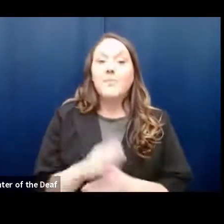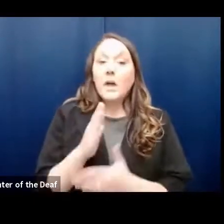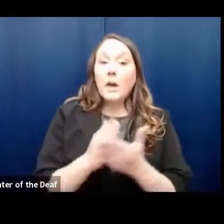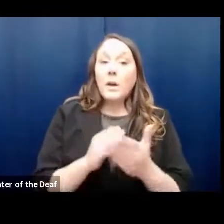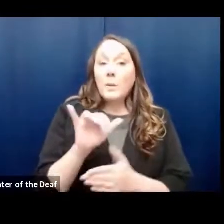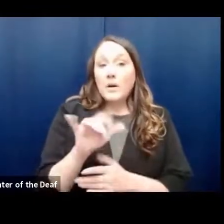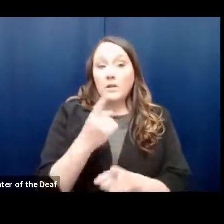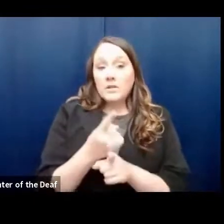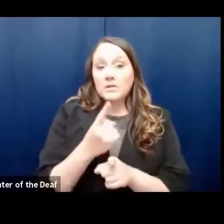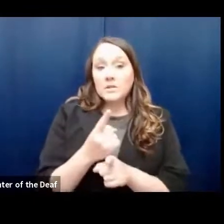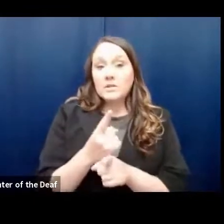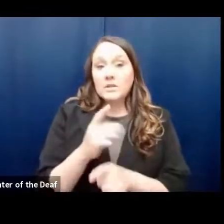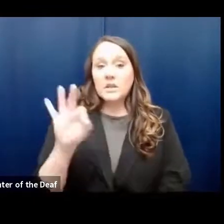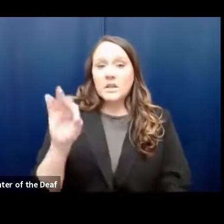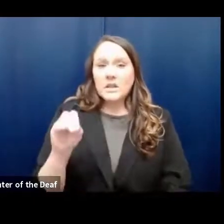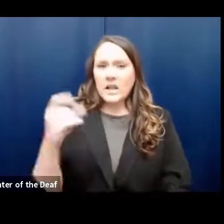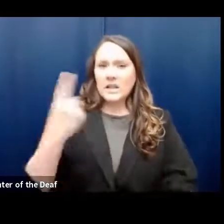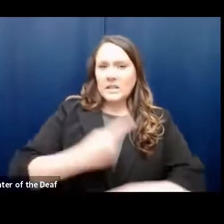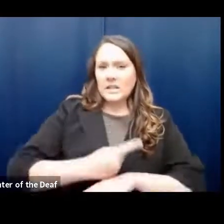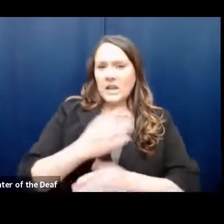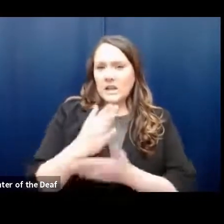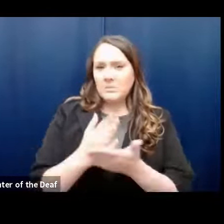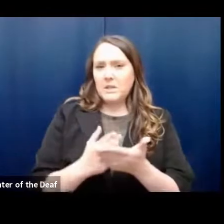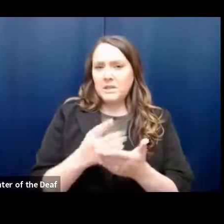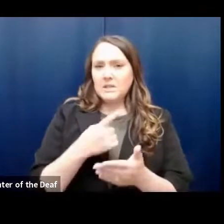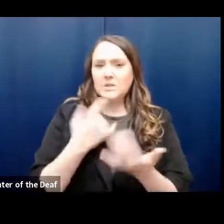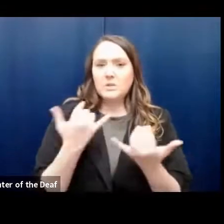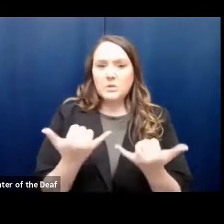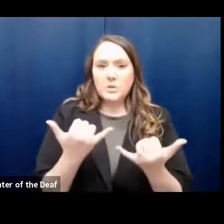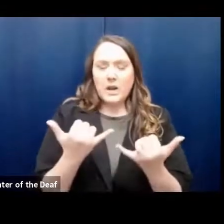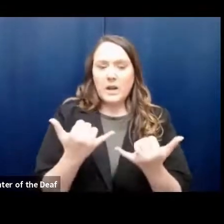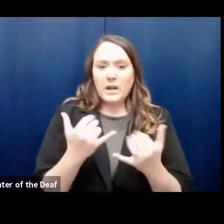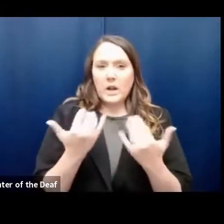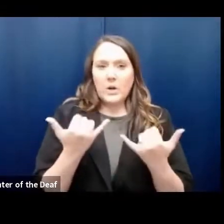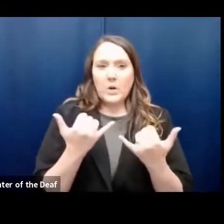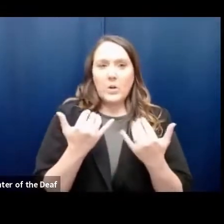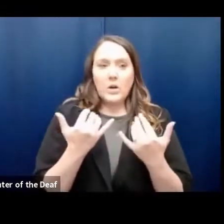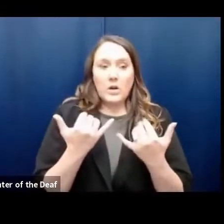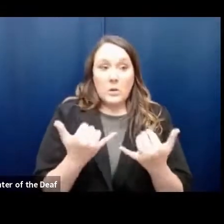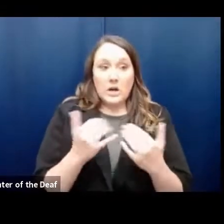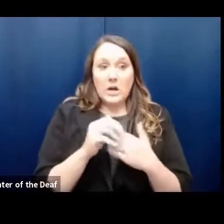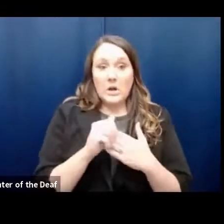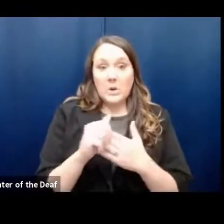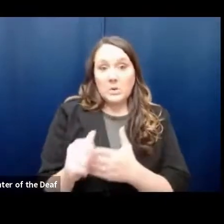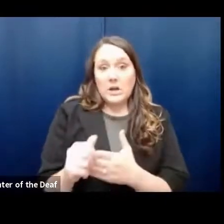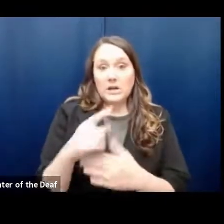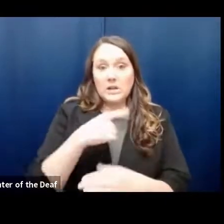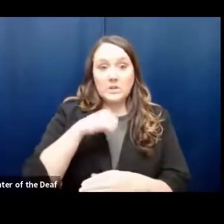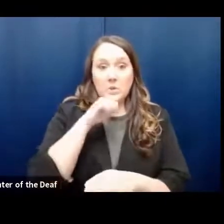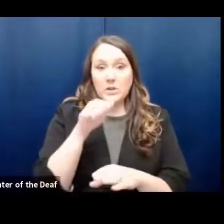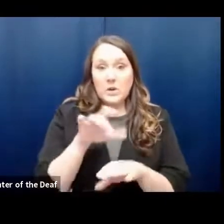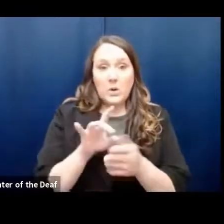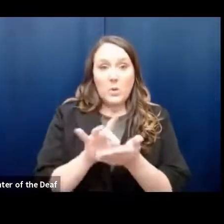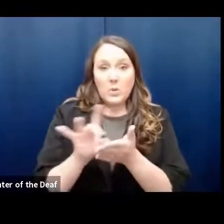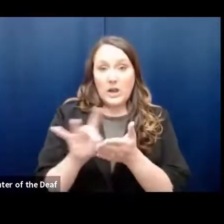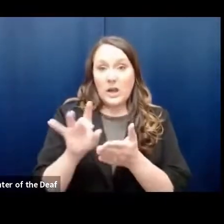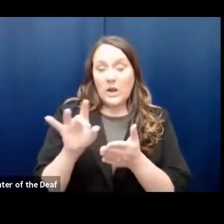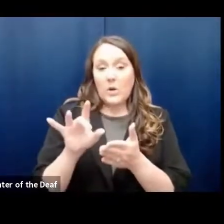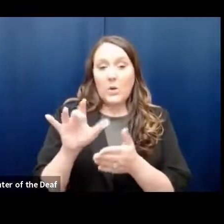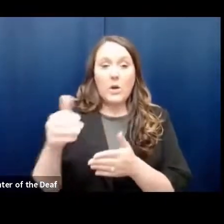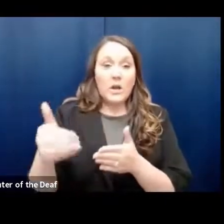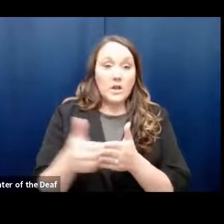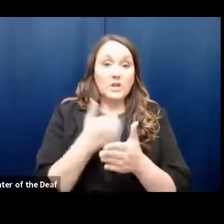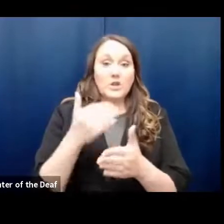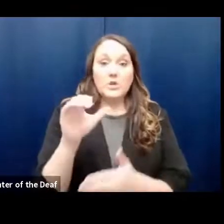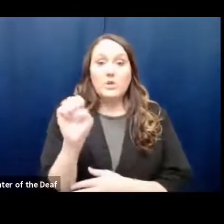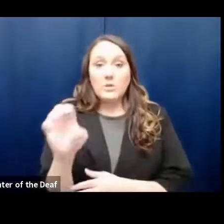correct, though. The 90-day piece, we do right now, the current guidance is we don't count a case as a new case if